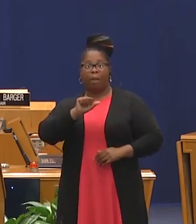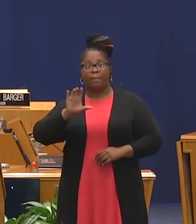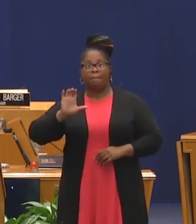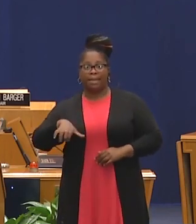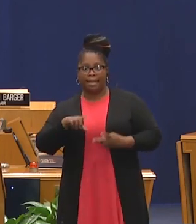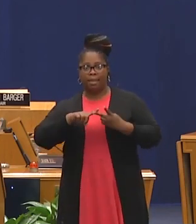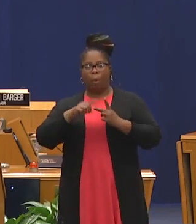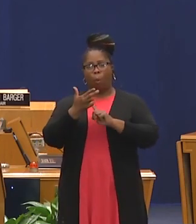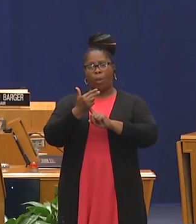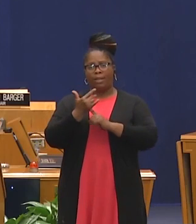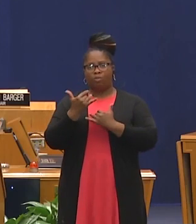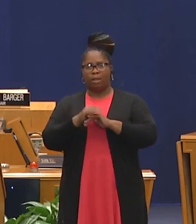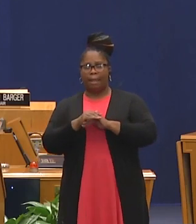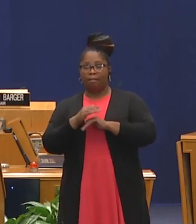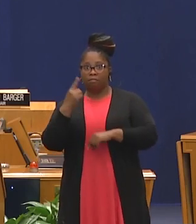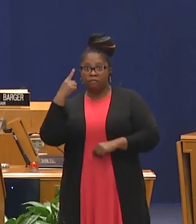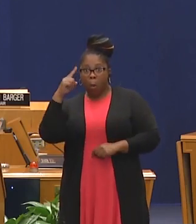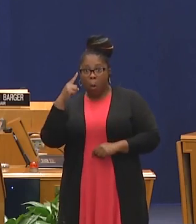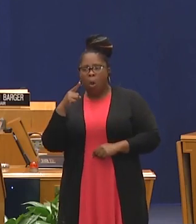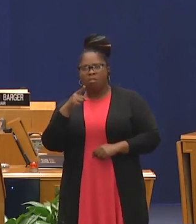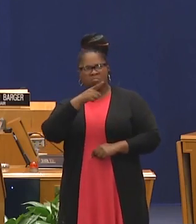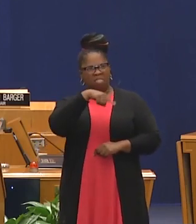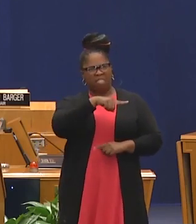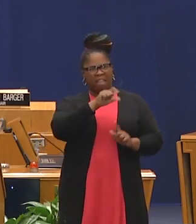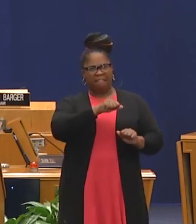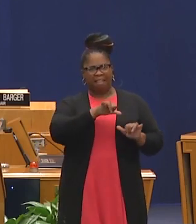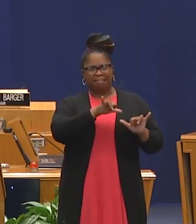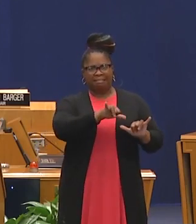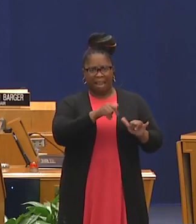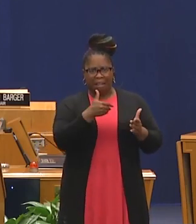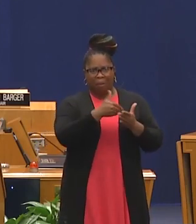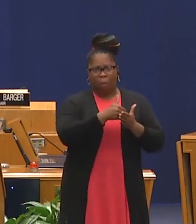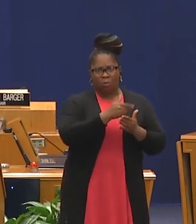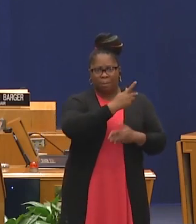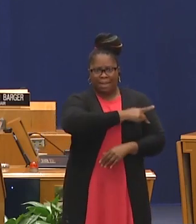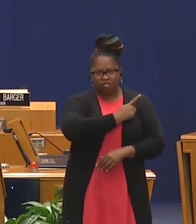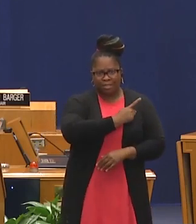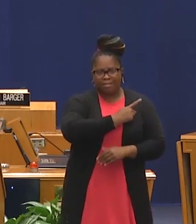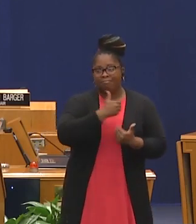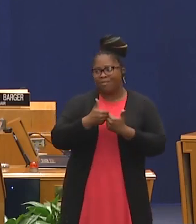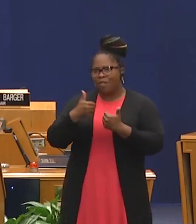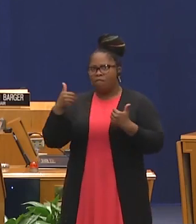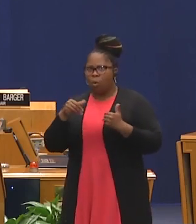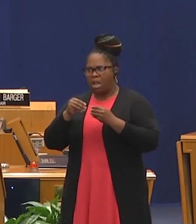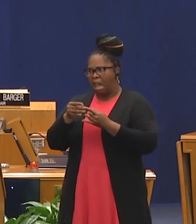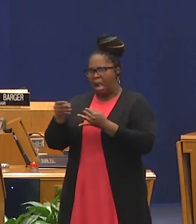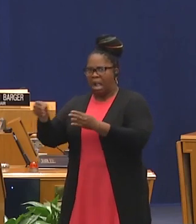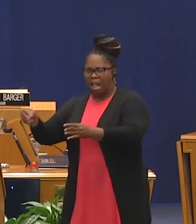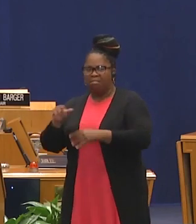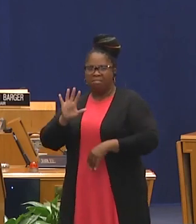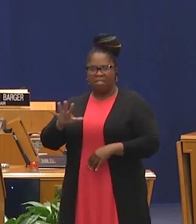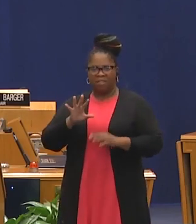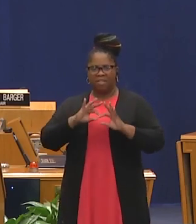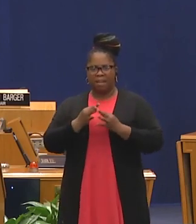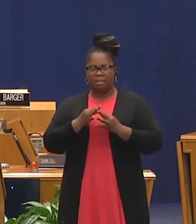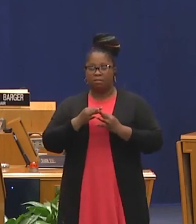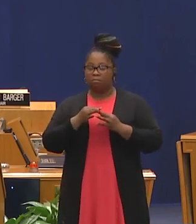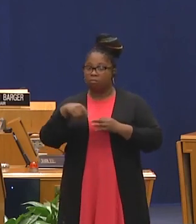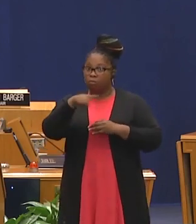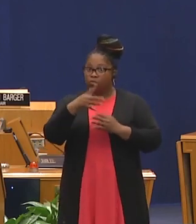close to their patients and safely distanced from their families. Community members can get involved by donating funds or